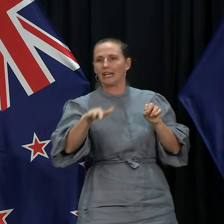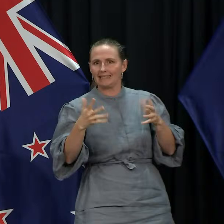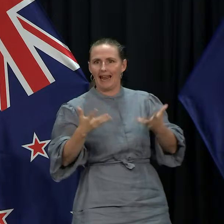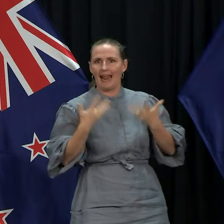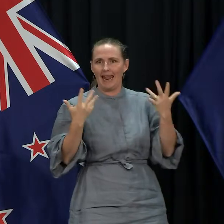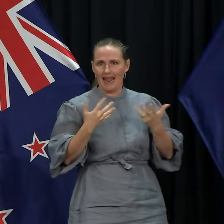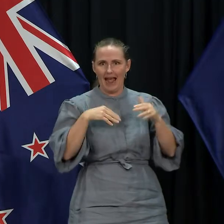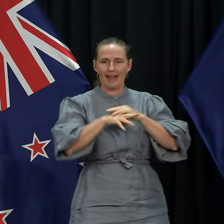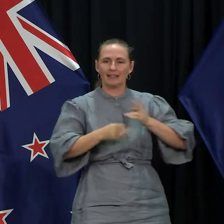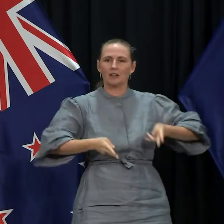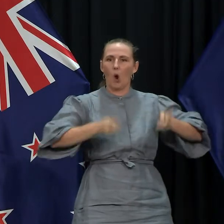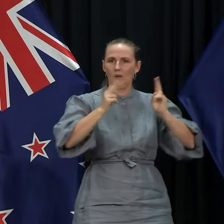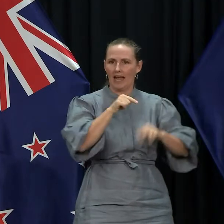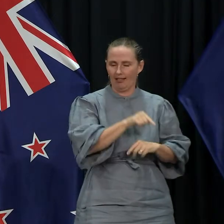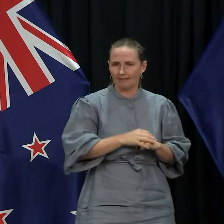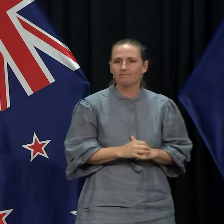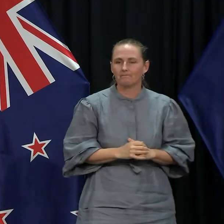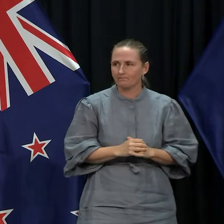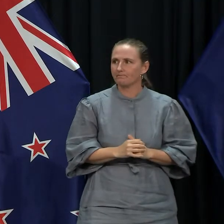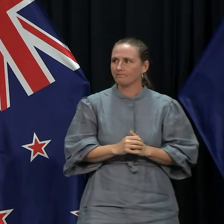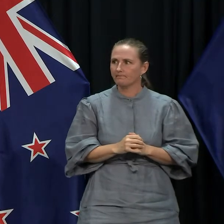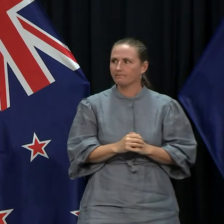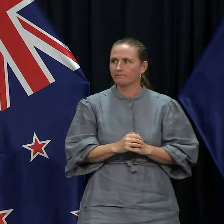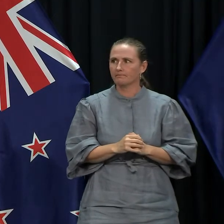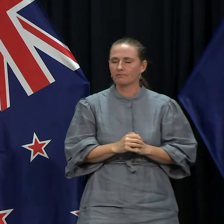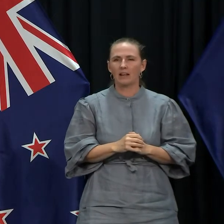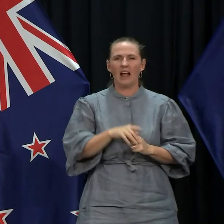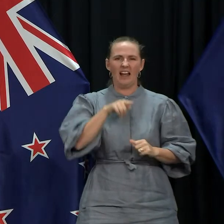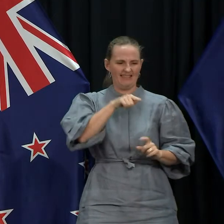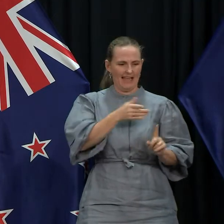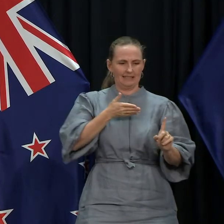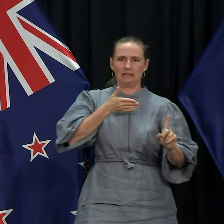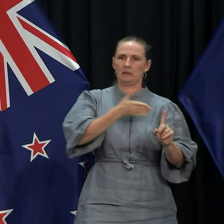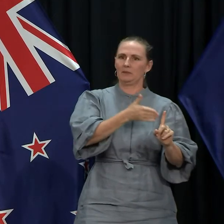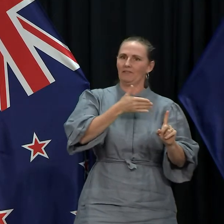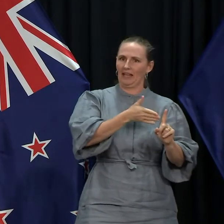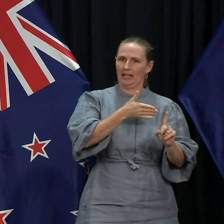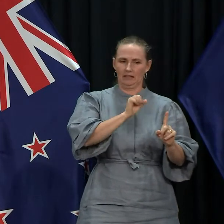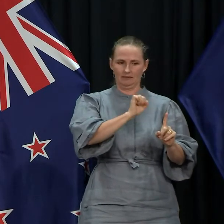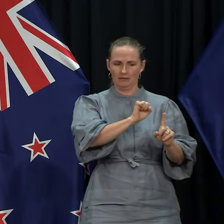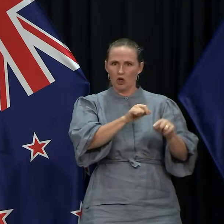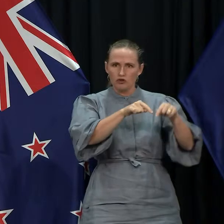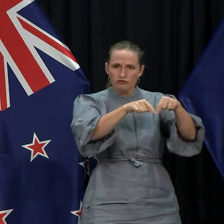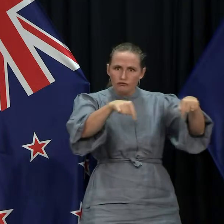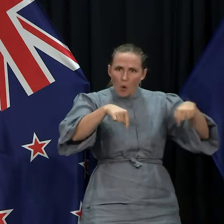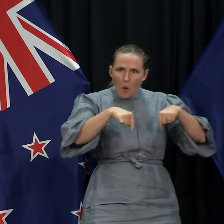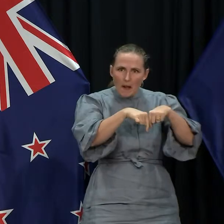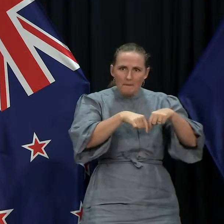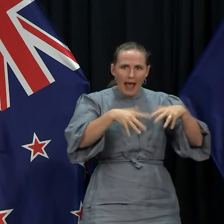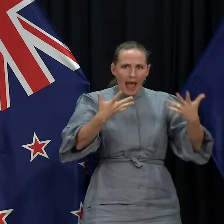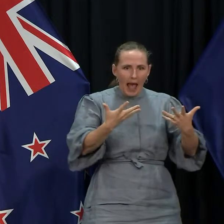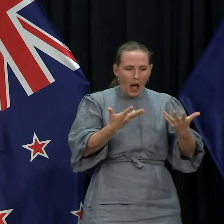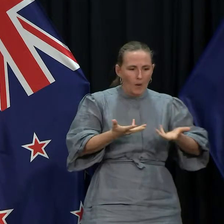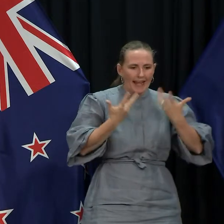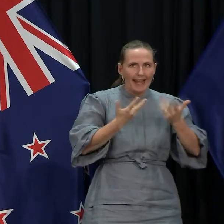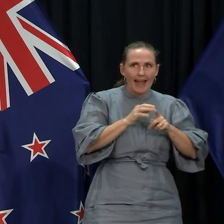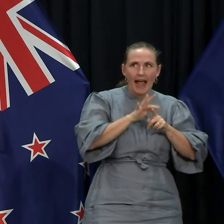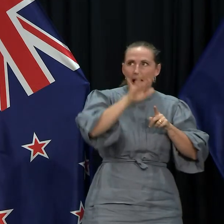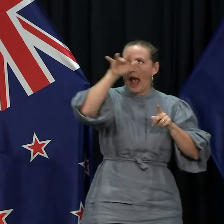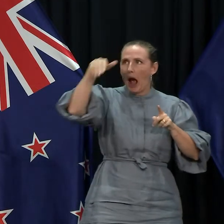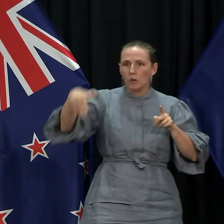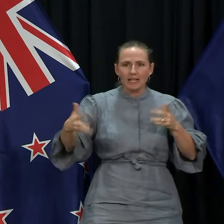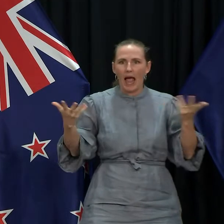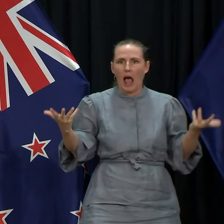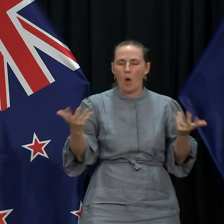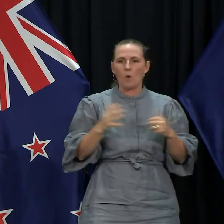in facility. And so that was very specific to the way that individual rooms were ventilated, where the common space is ventilated